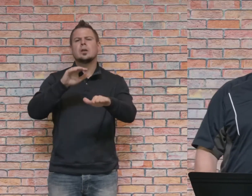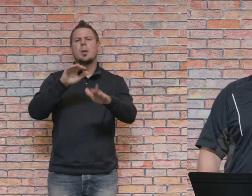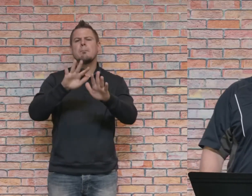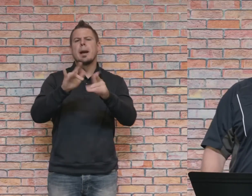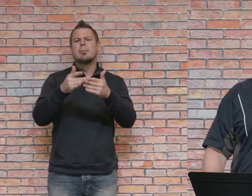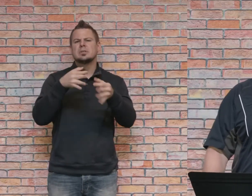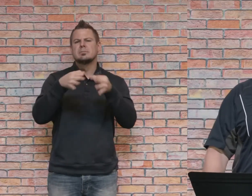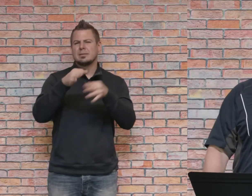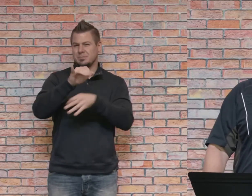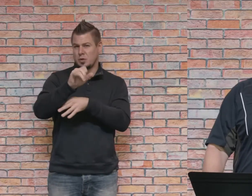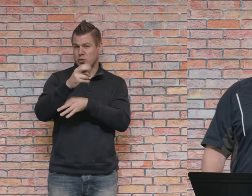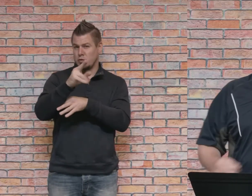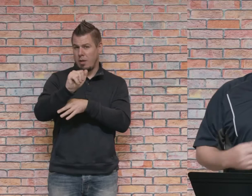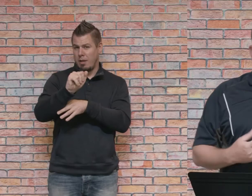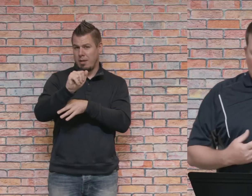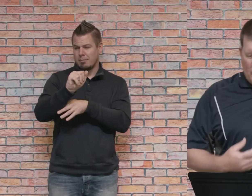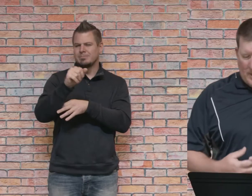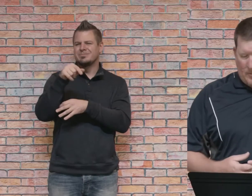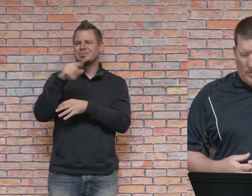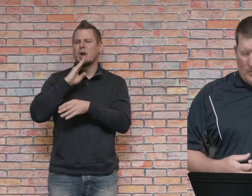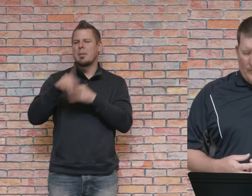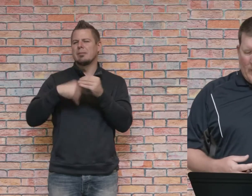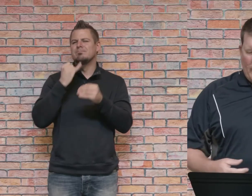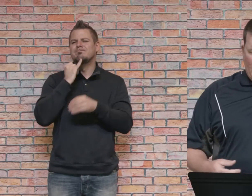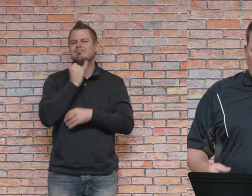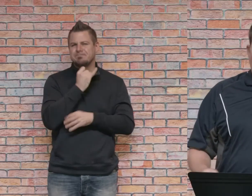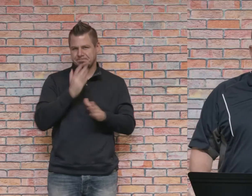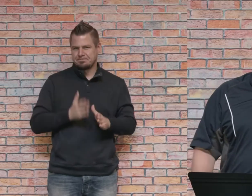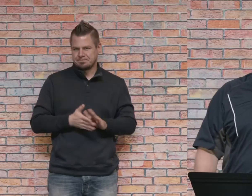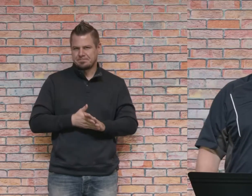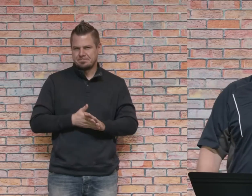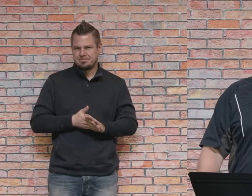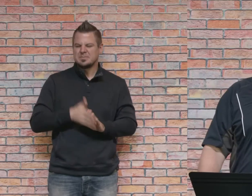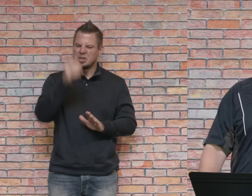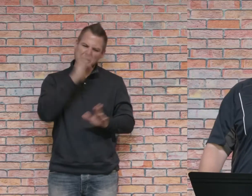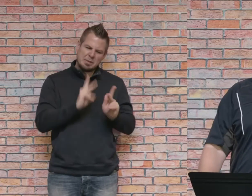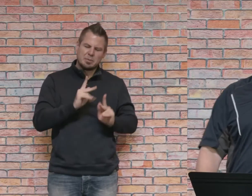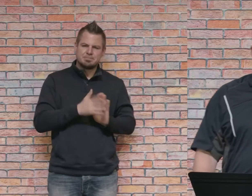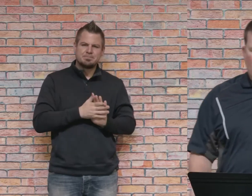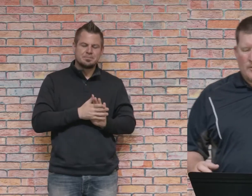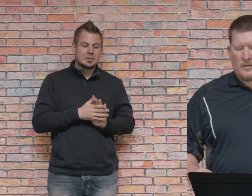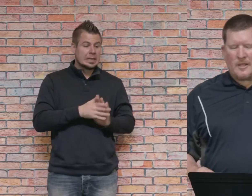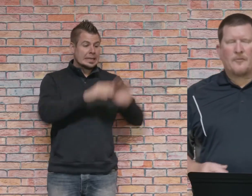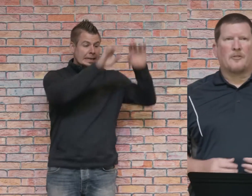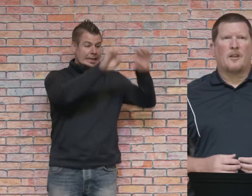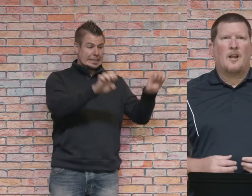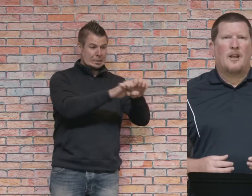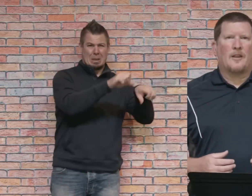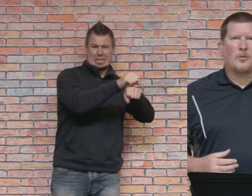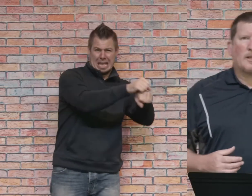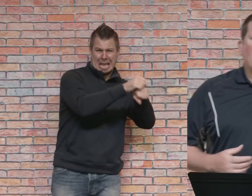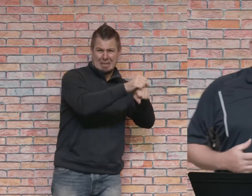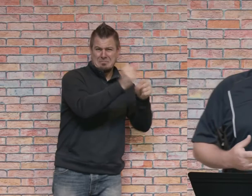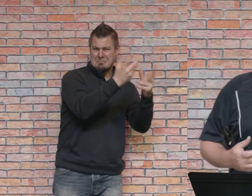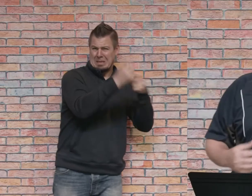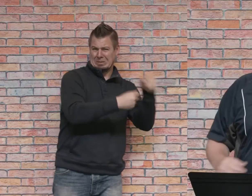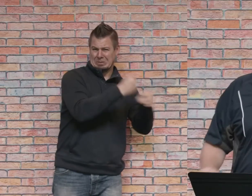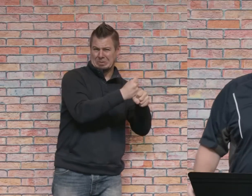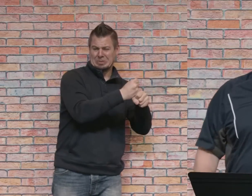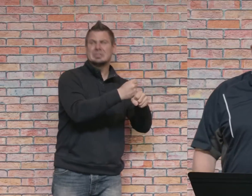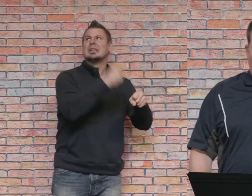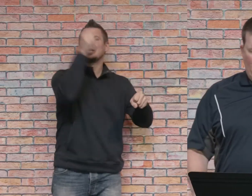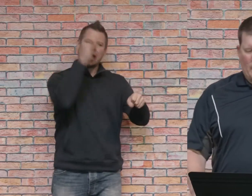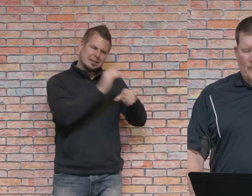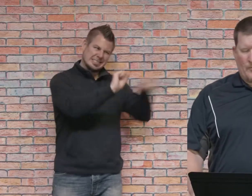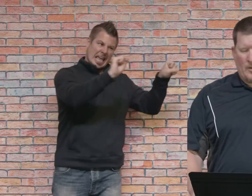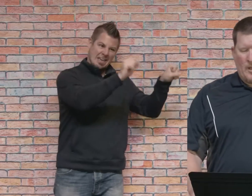the Israelites. These are God's people. And the Israelites had been delivered from Egypt, from slavery, and they were given a land, the